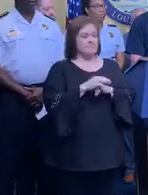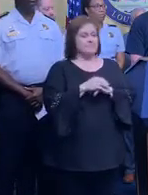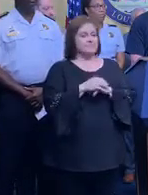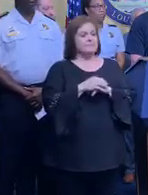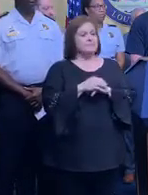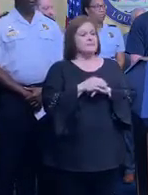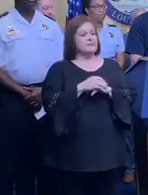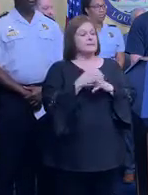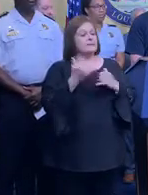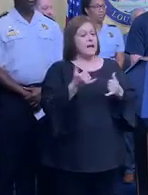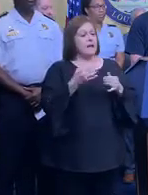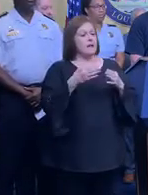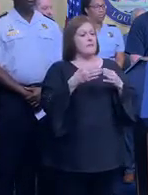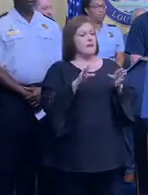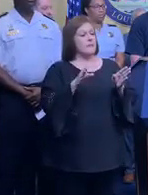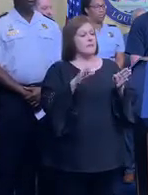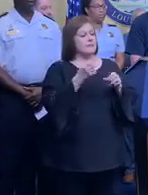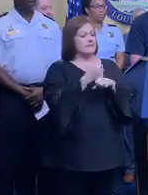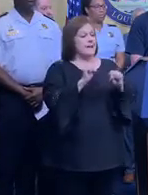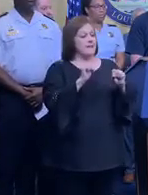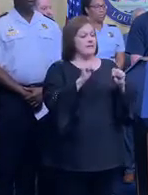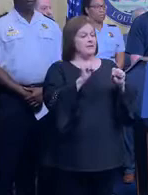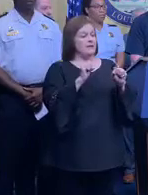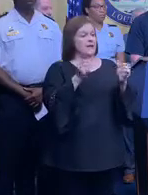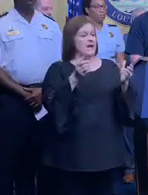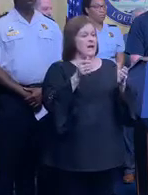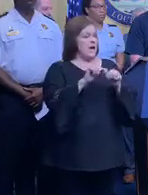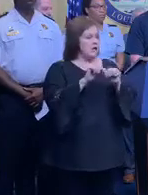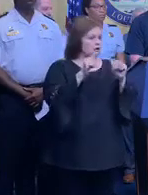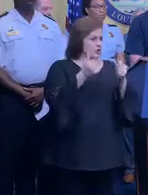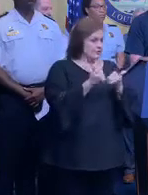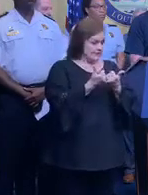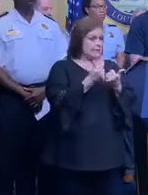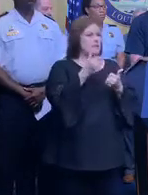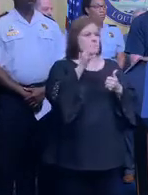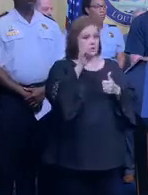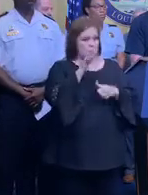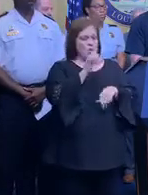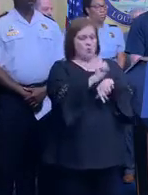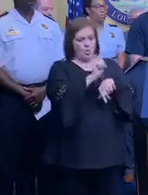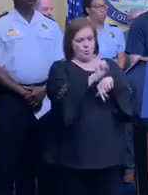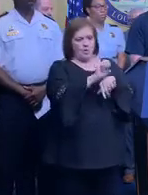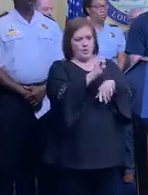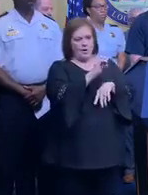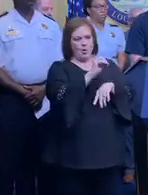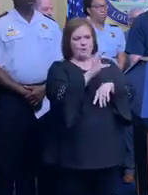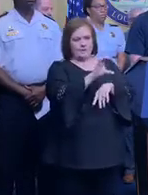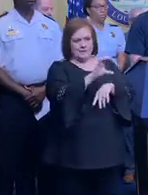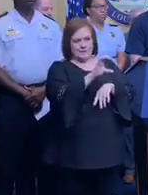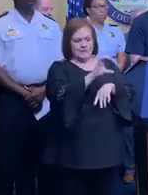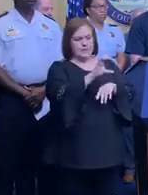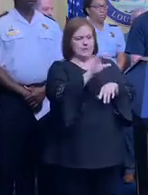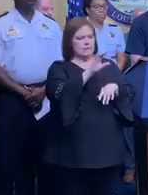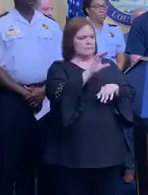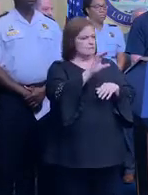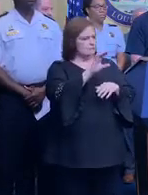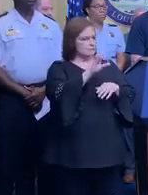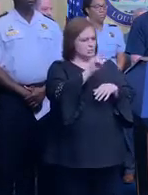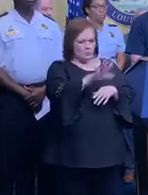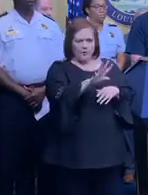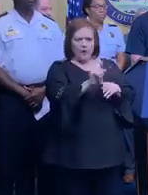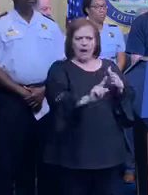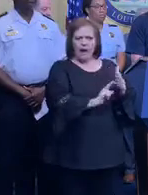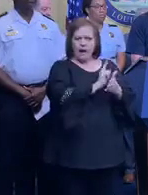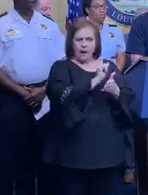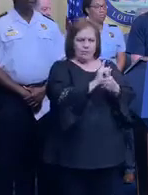Representatives from our public safety agencies, infrastructure, and human services will be in the EOC 24/7 to monitor